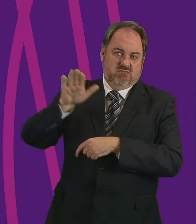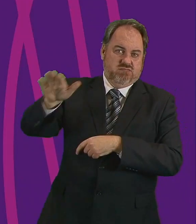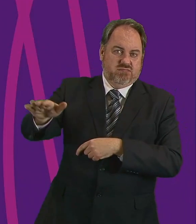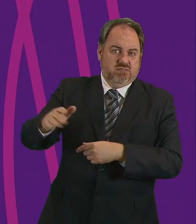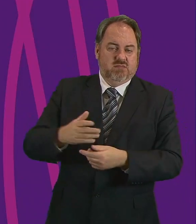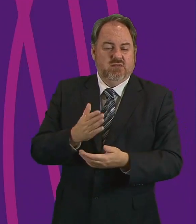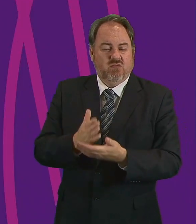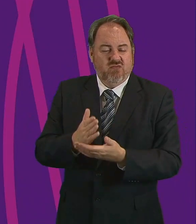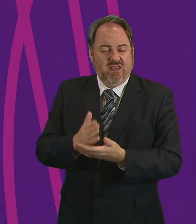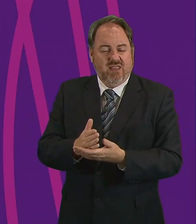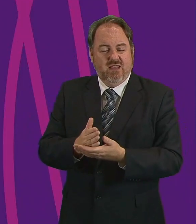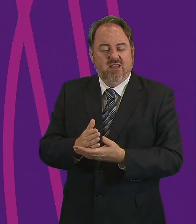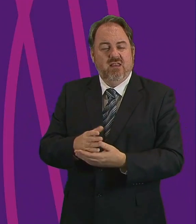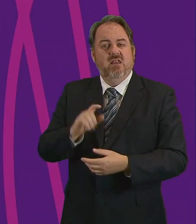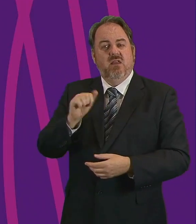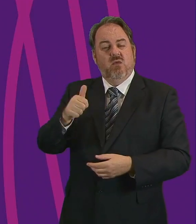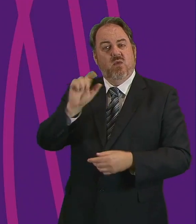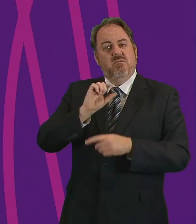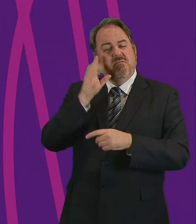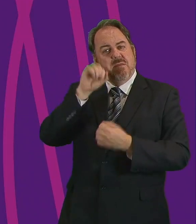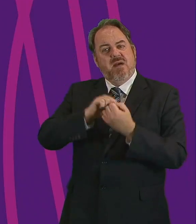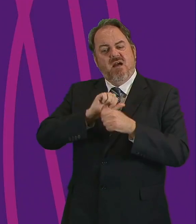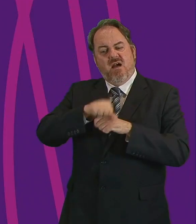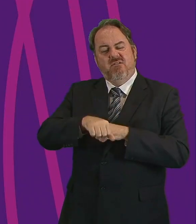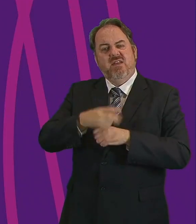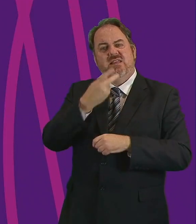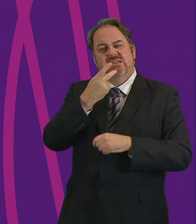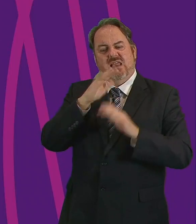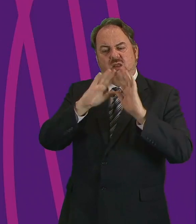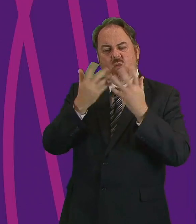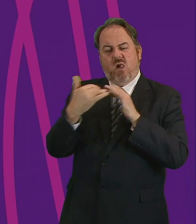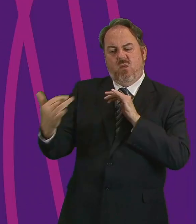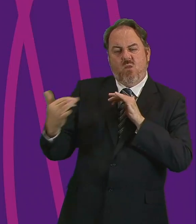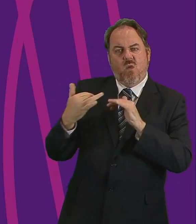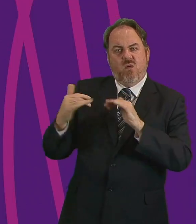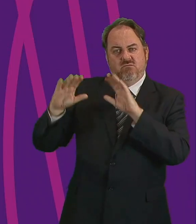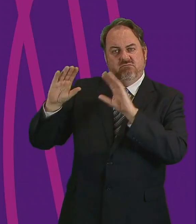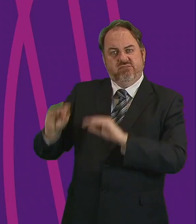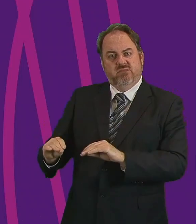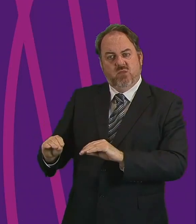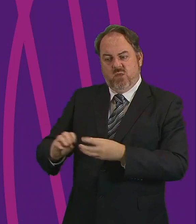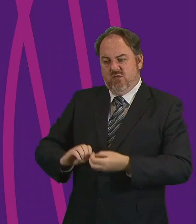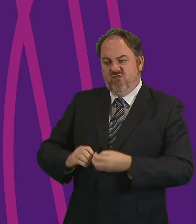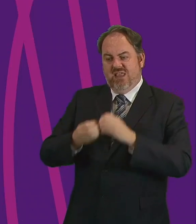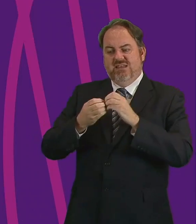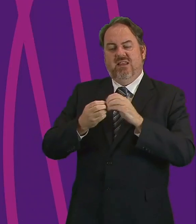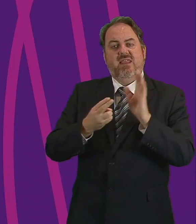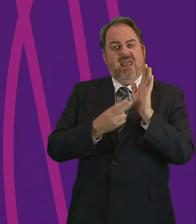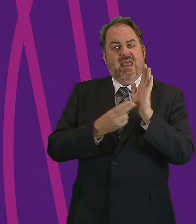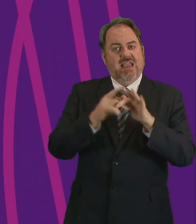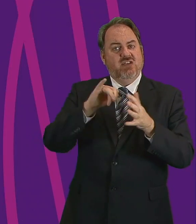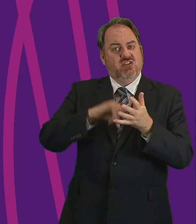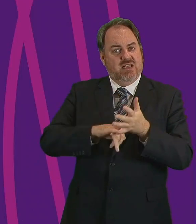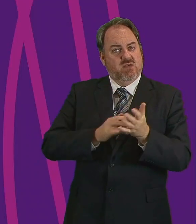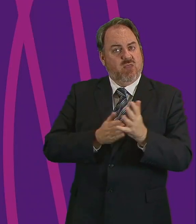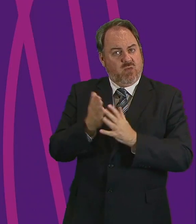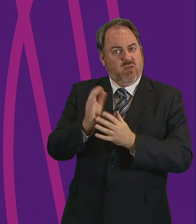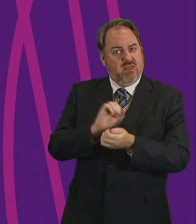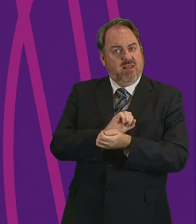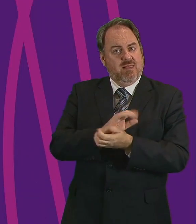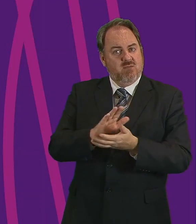that followed the Second World War, with the creation of the National Health Service, amongst other things, now is